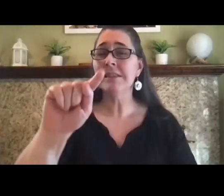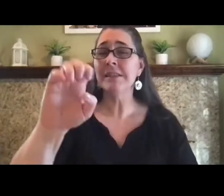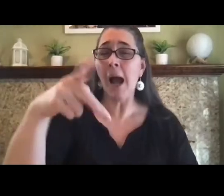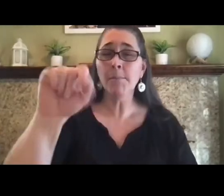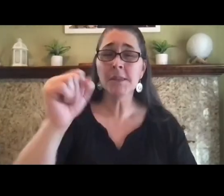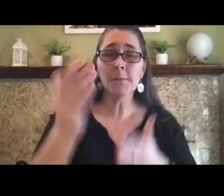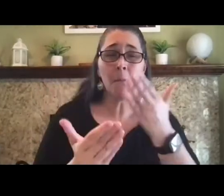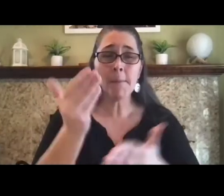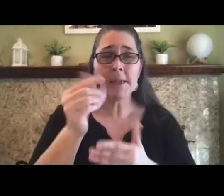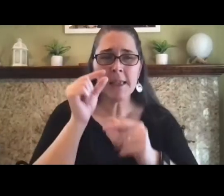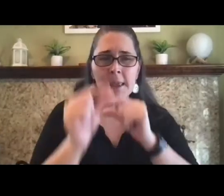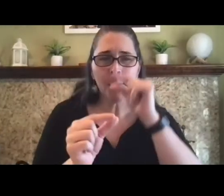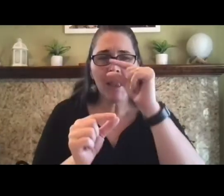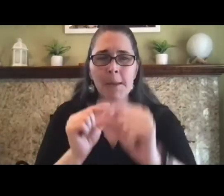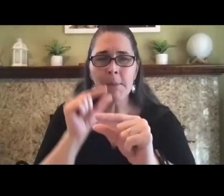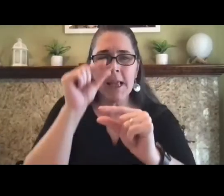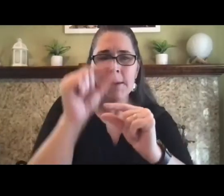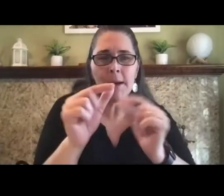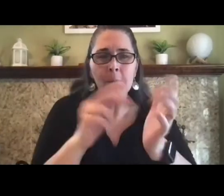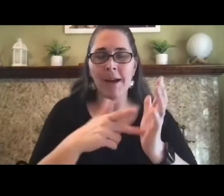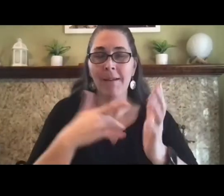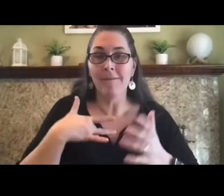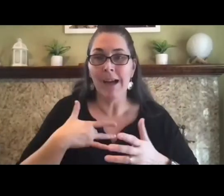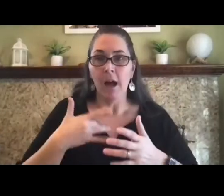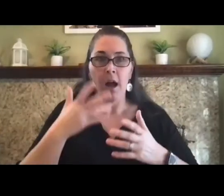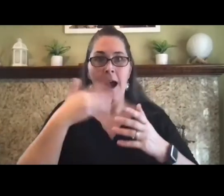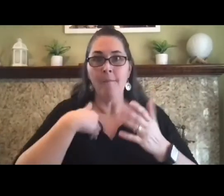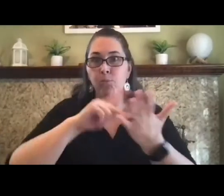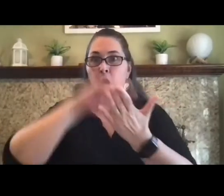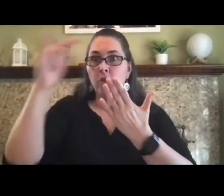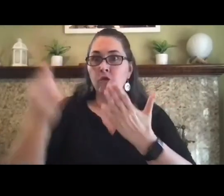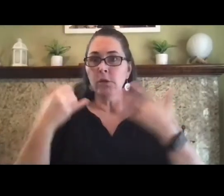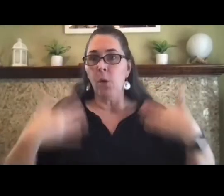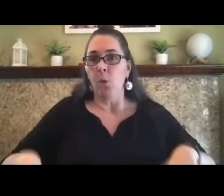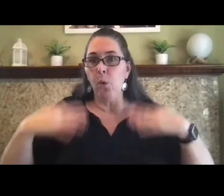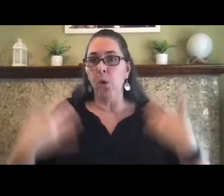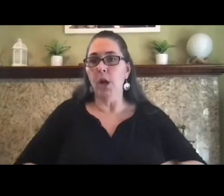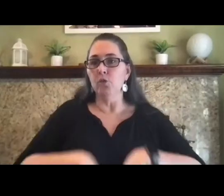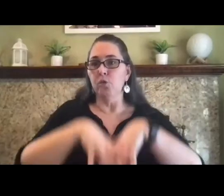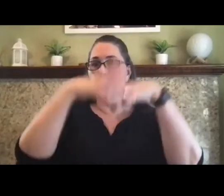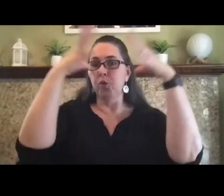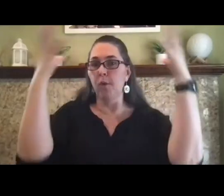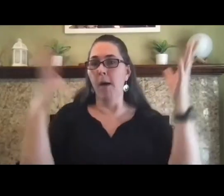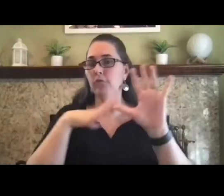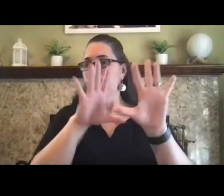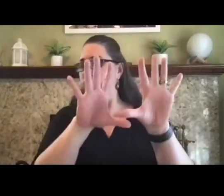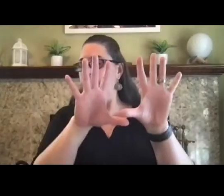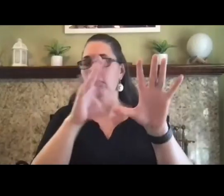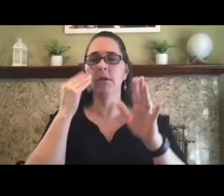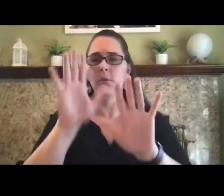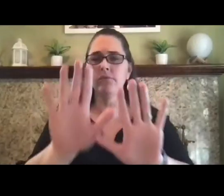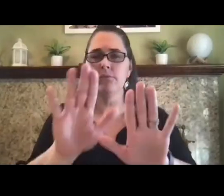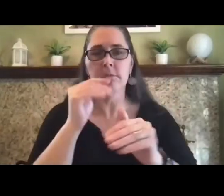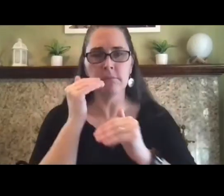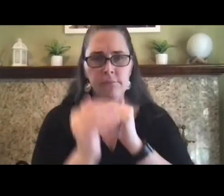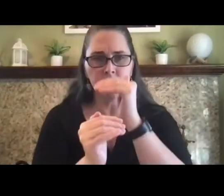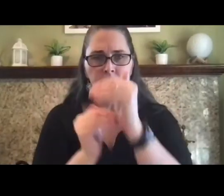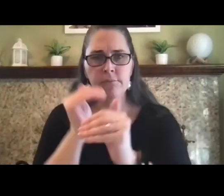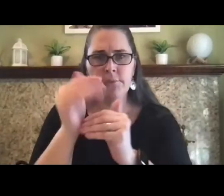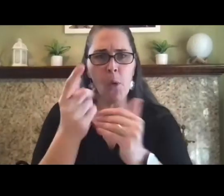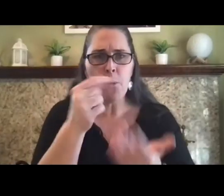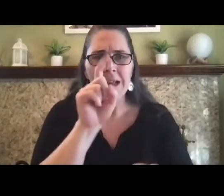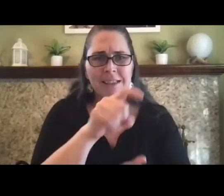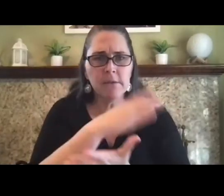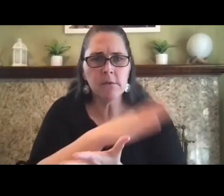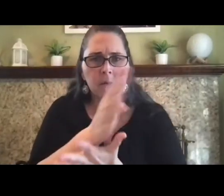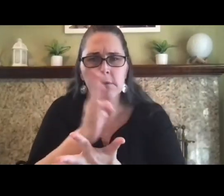break it down into smaller steps if they're feeling overwhelmed with the task or project. They may feel like it's too much to do all at once.